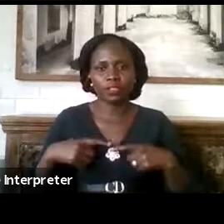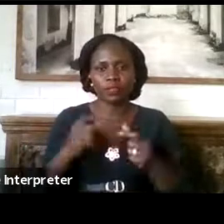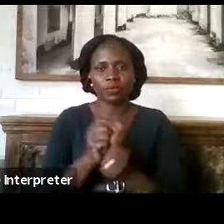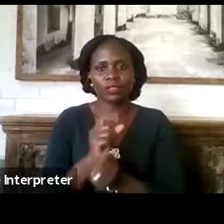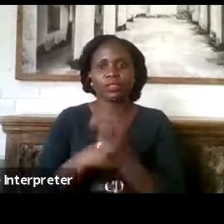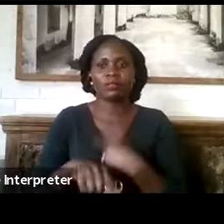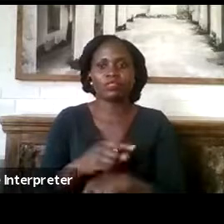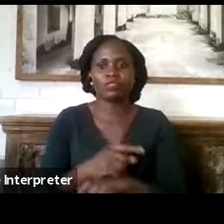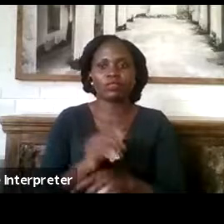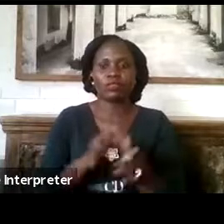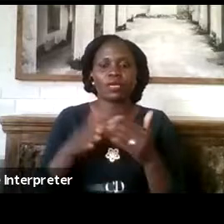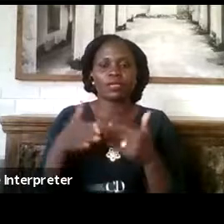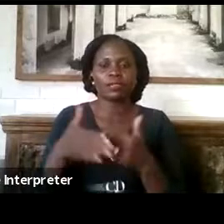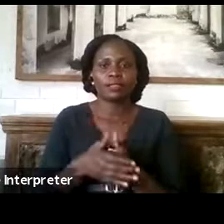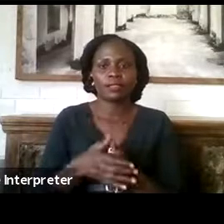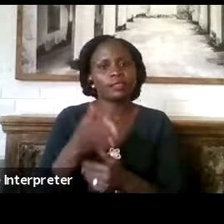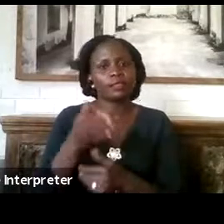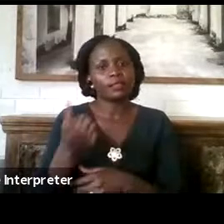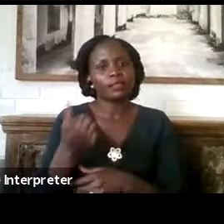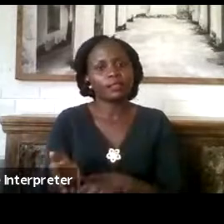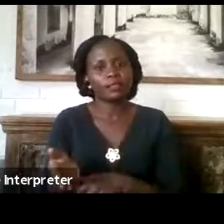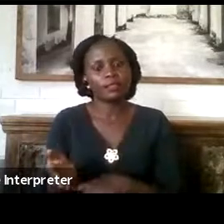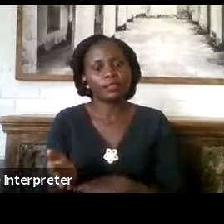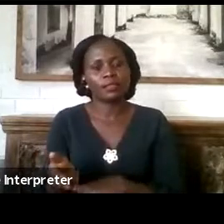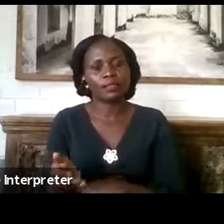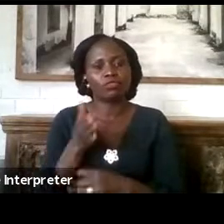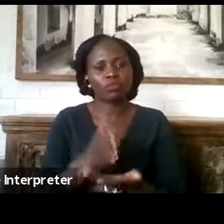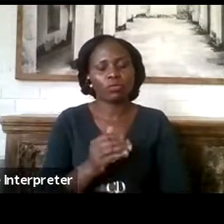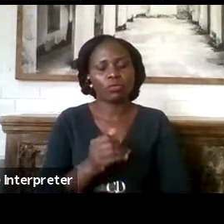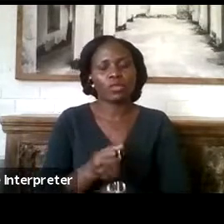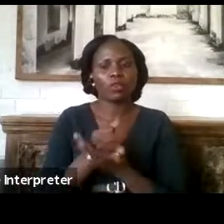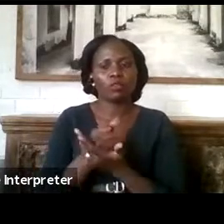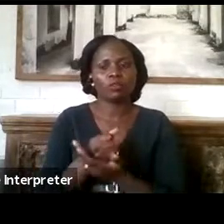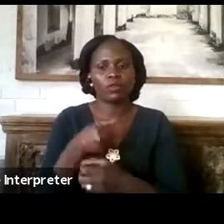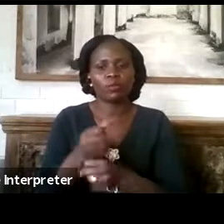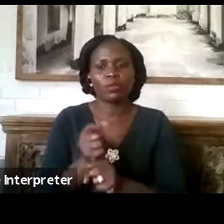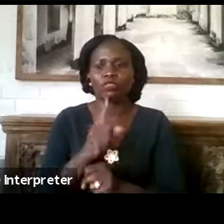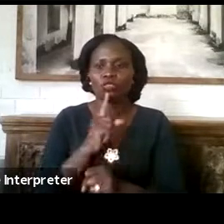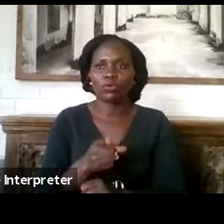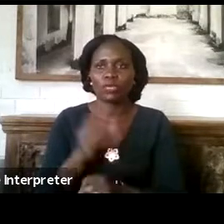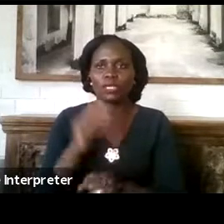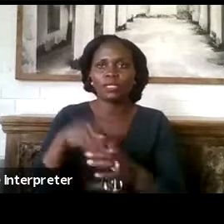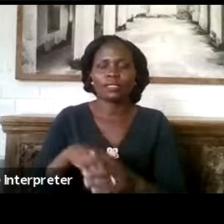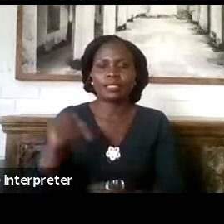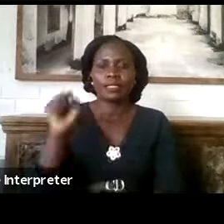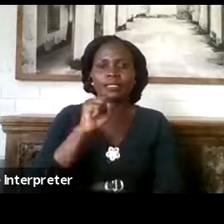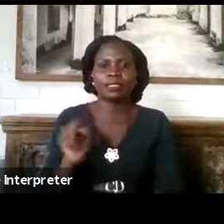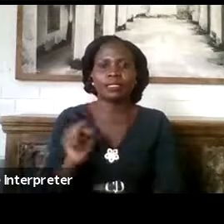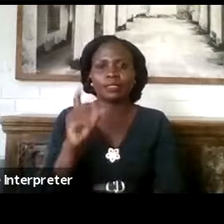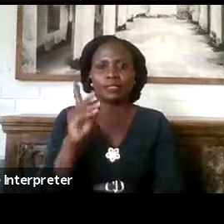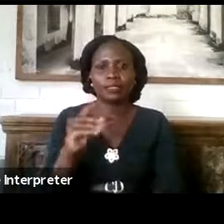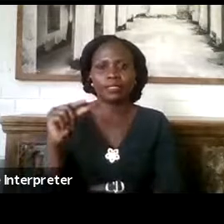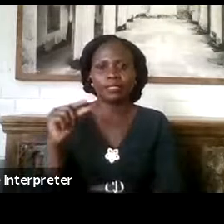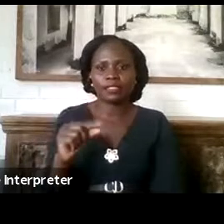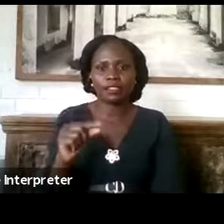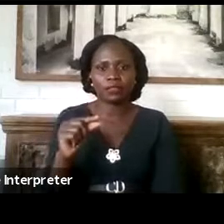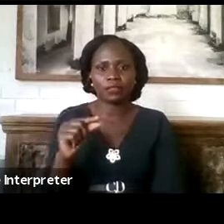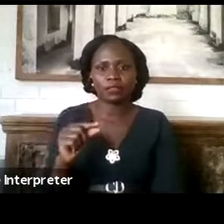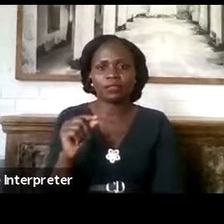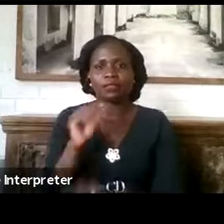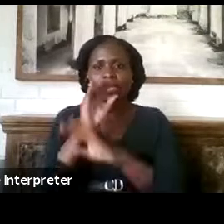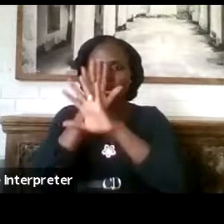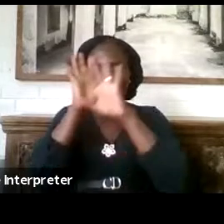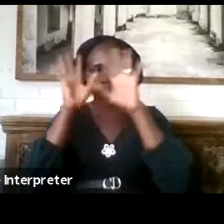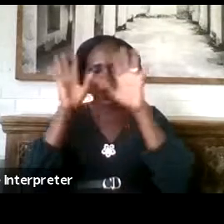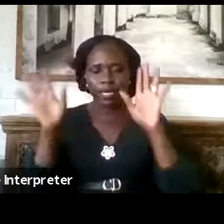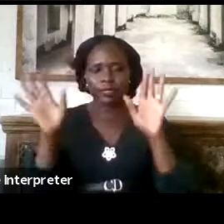facilities that enable them to ensure they are part of sustainable development. Because awareness is a very big component in trying